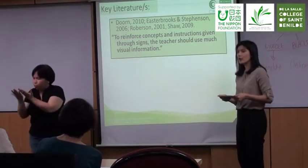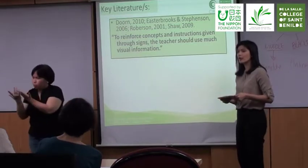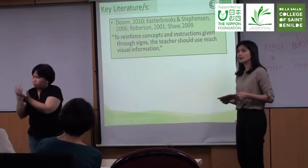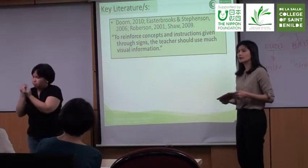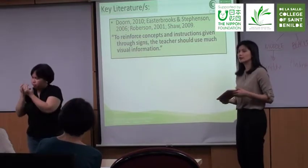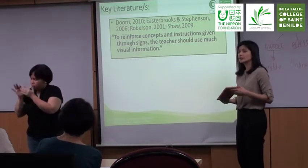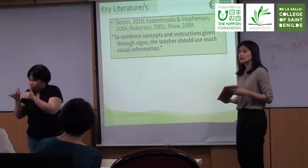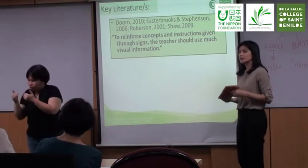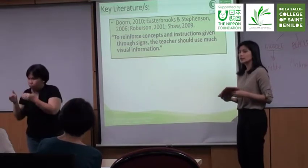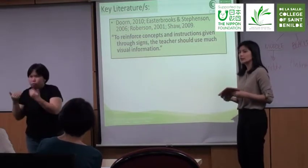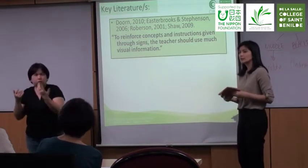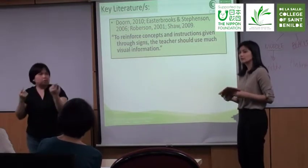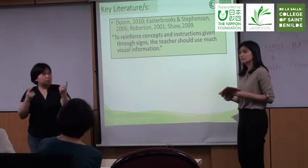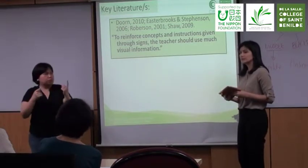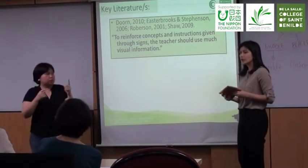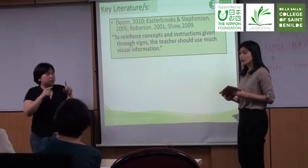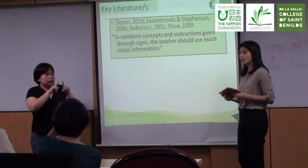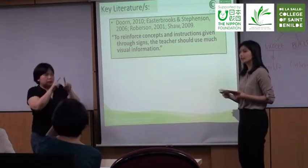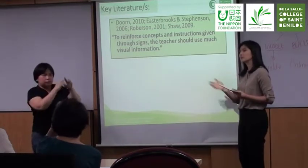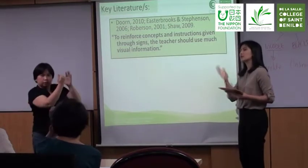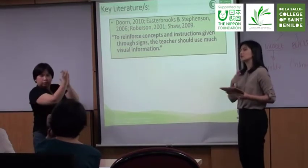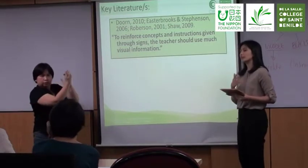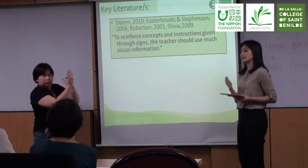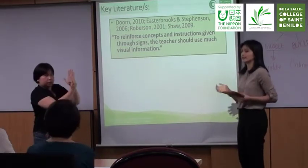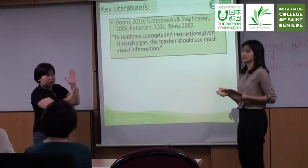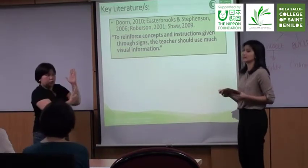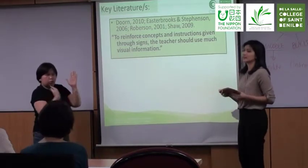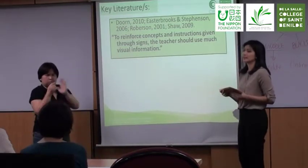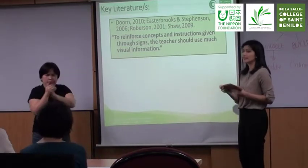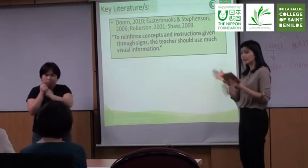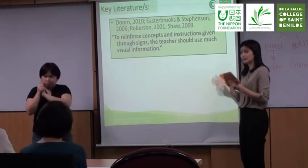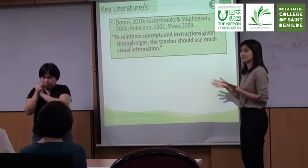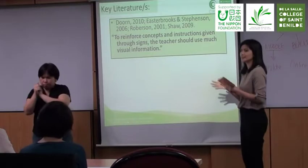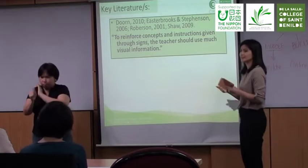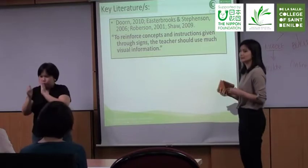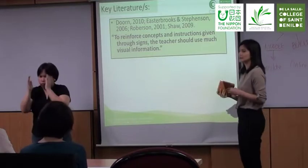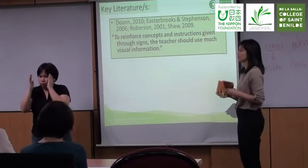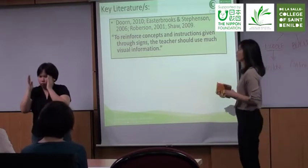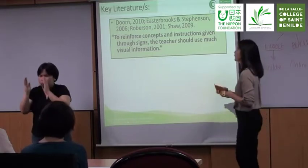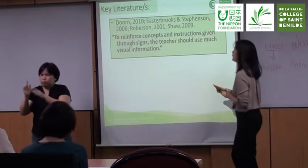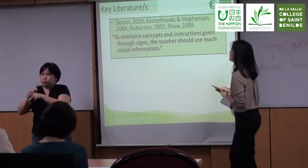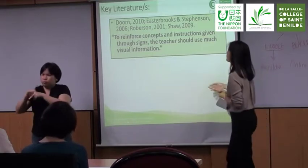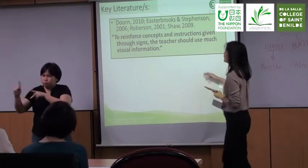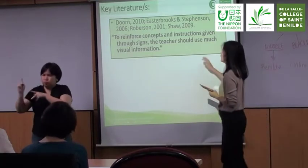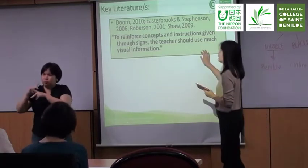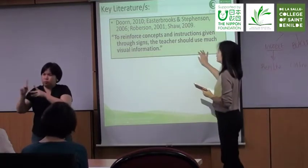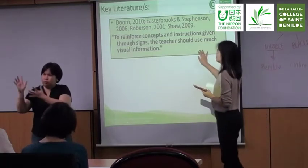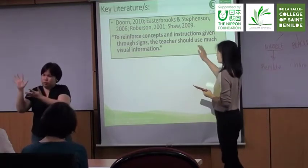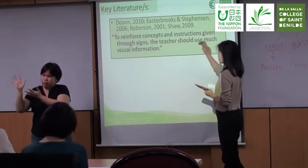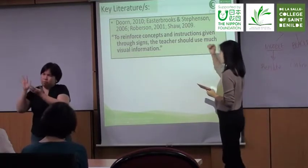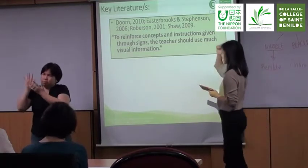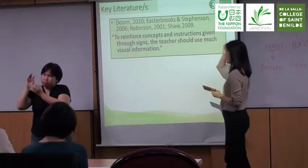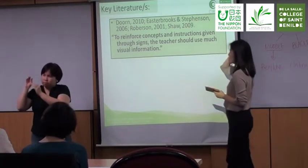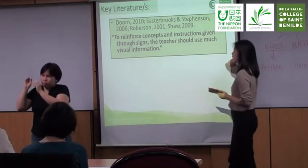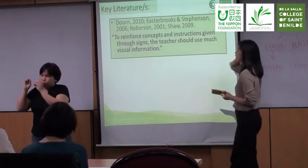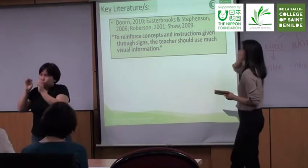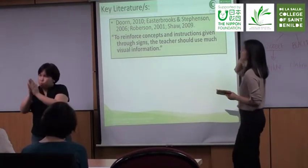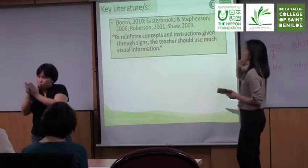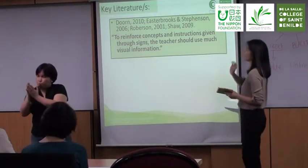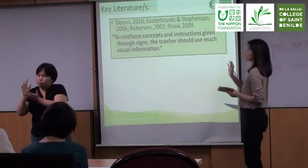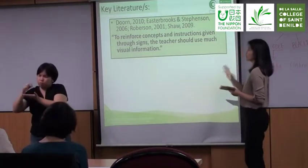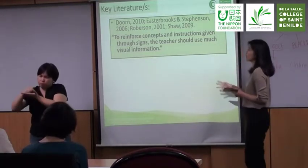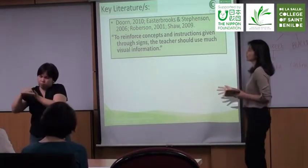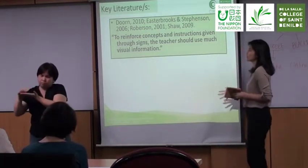framework of other specialists in the field. So, I believe